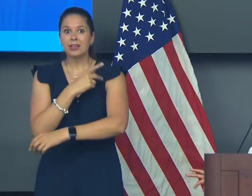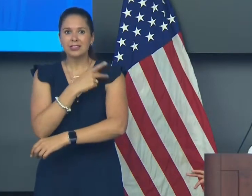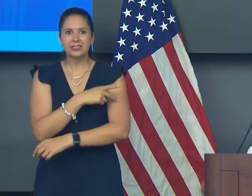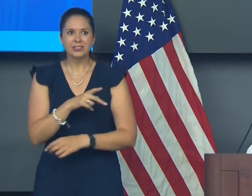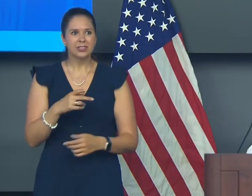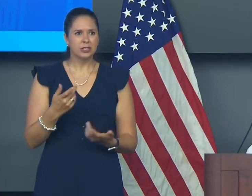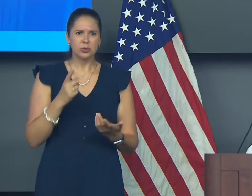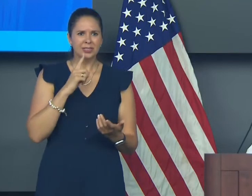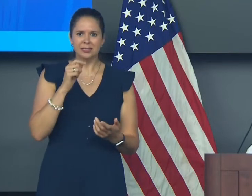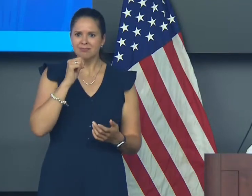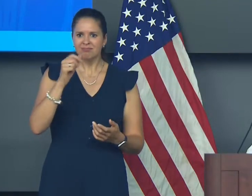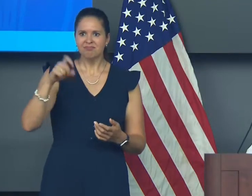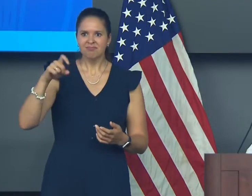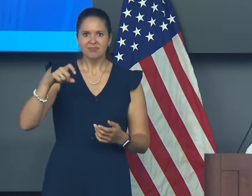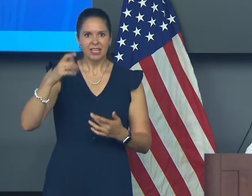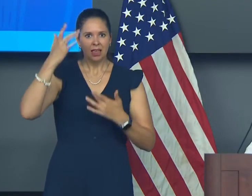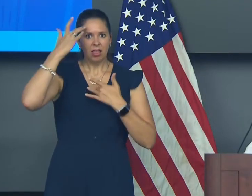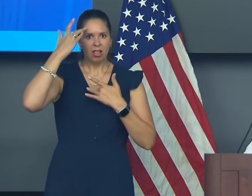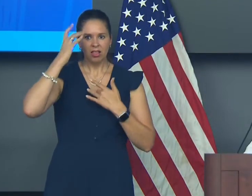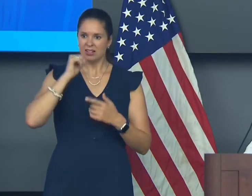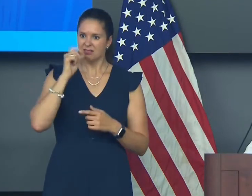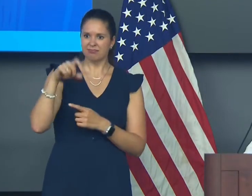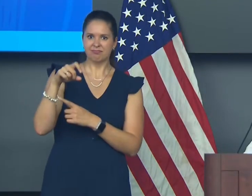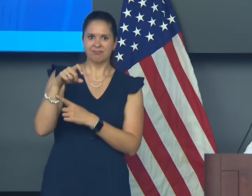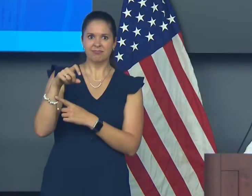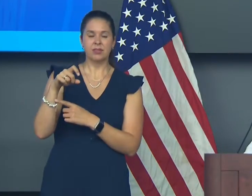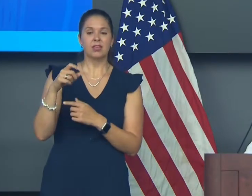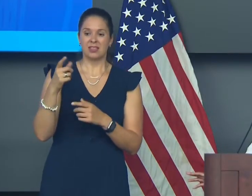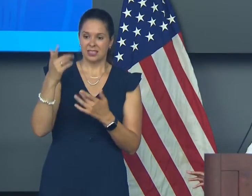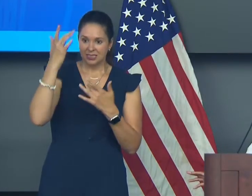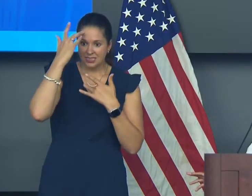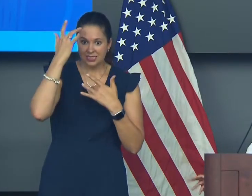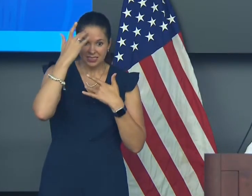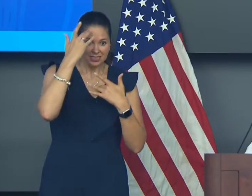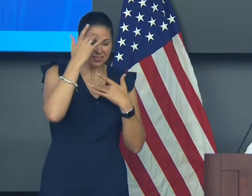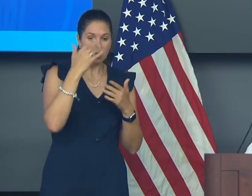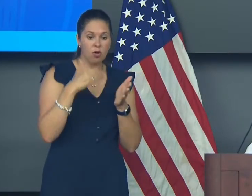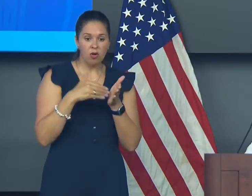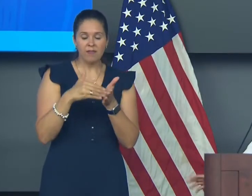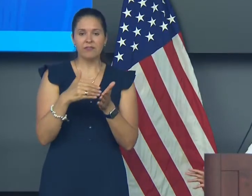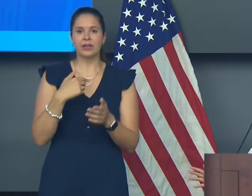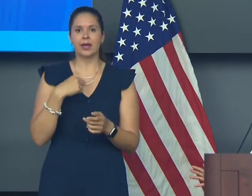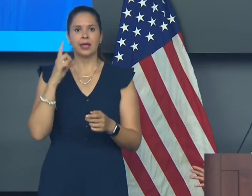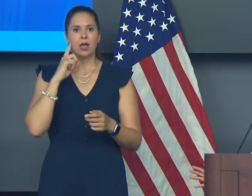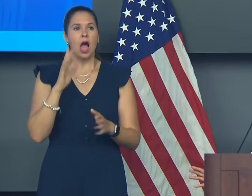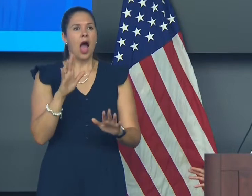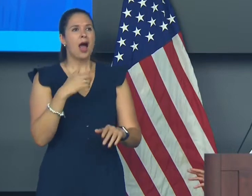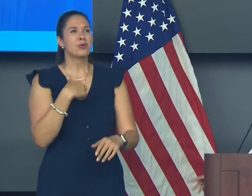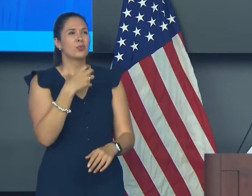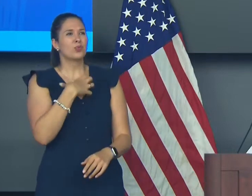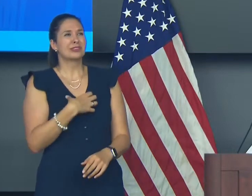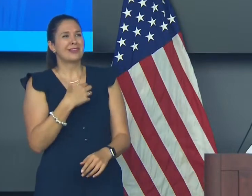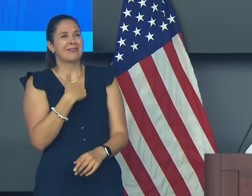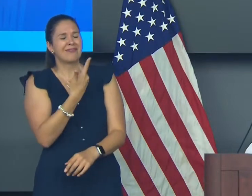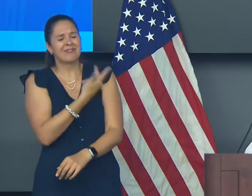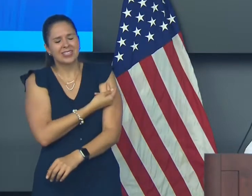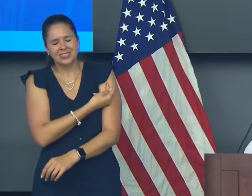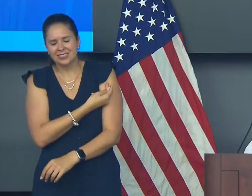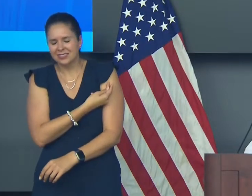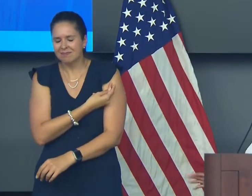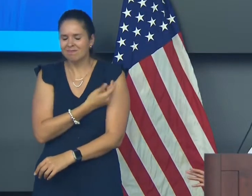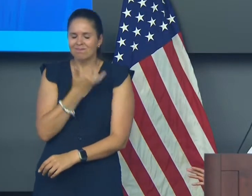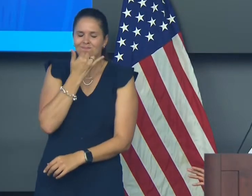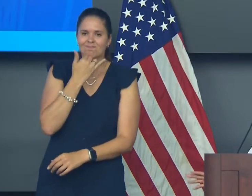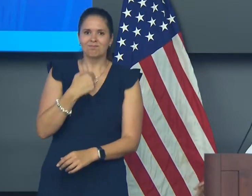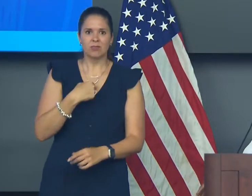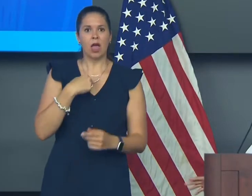needlessly ill, that they're getting sick. And often I hear, you know, I wish I would have gotten the vaccine, or,